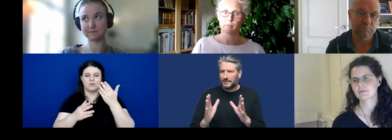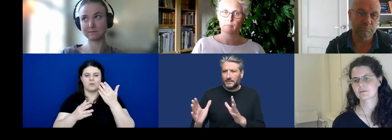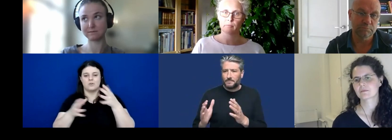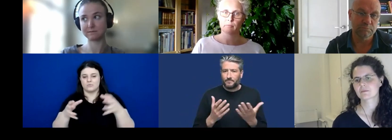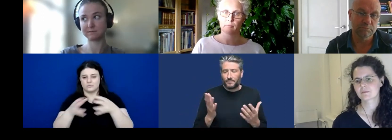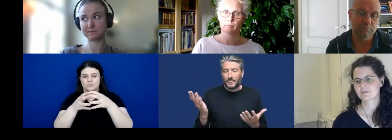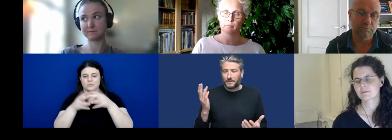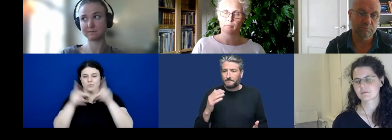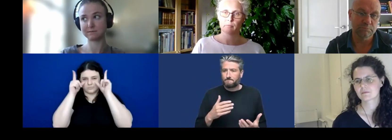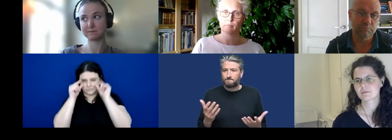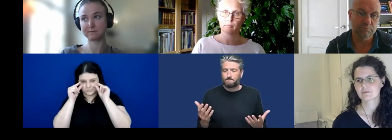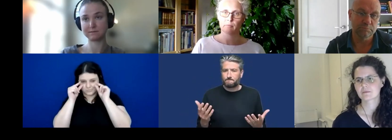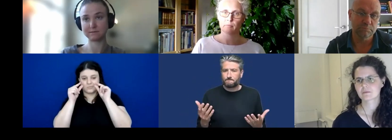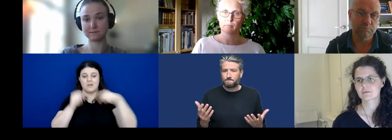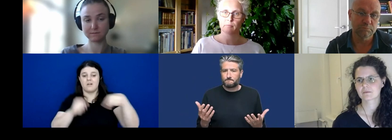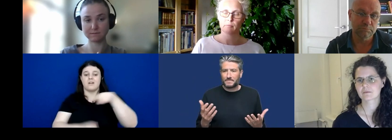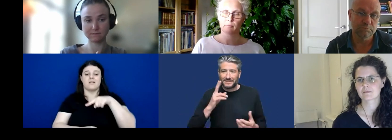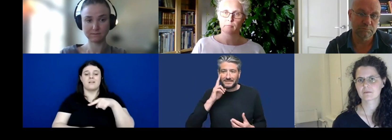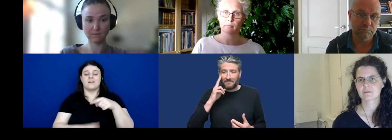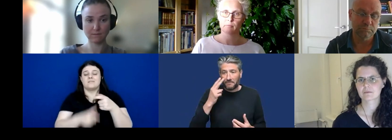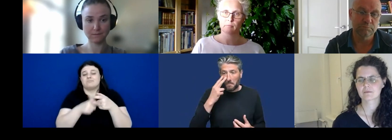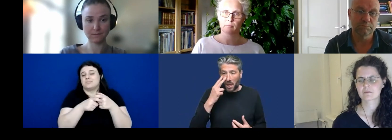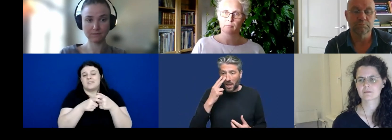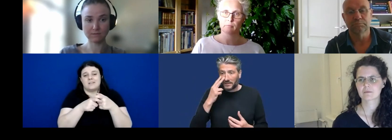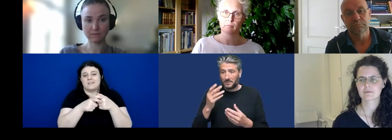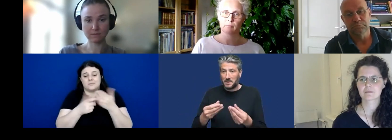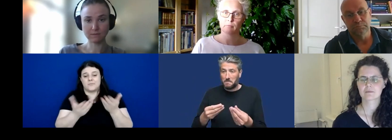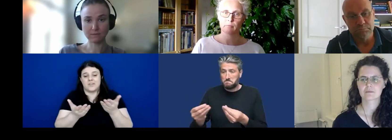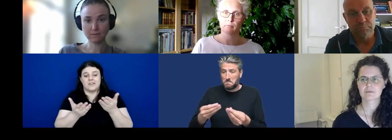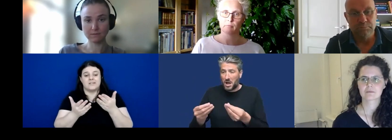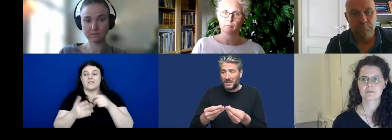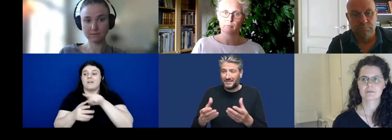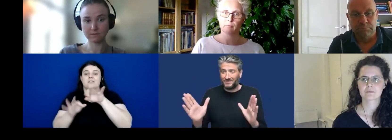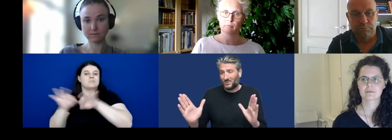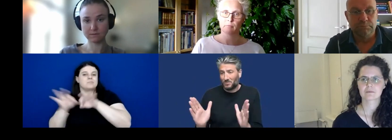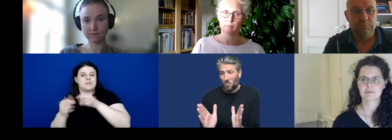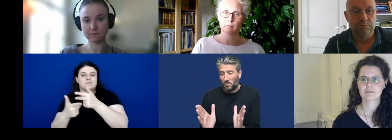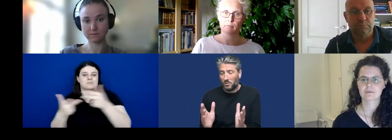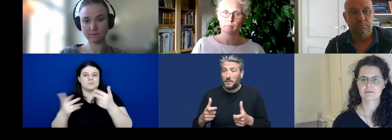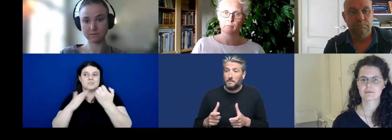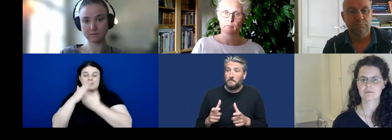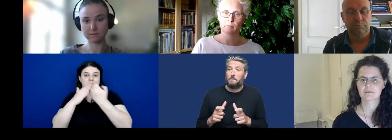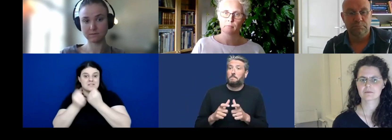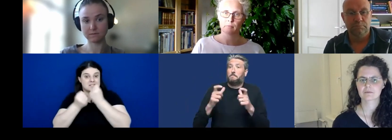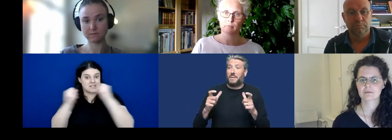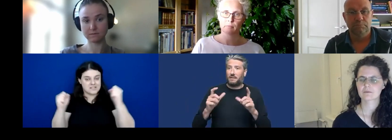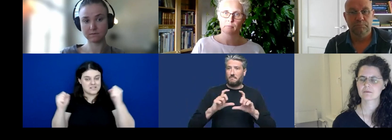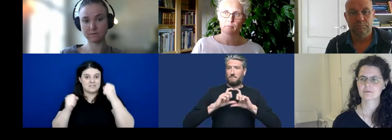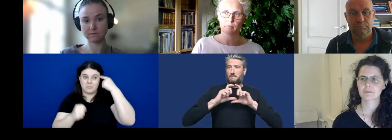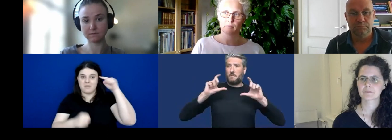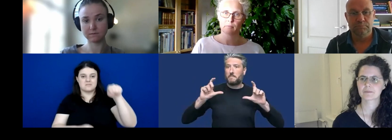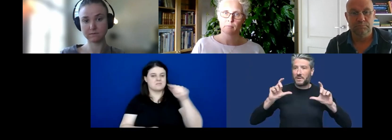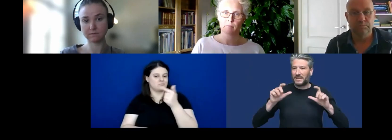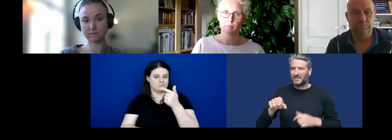it. It's too small a market for those big companies. And although I praise